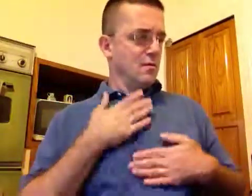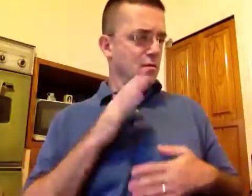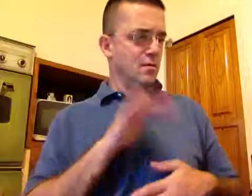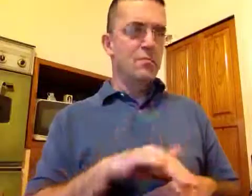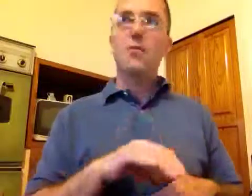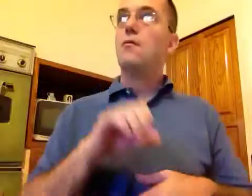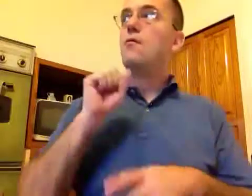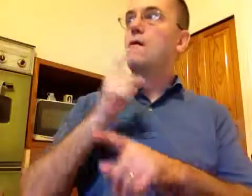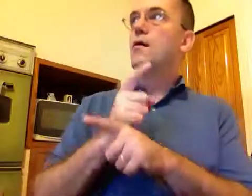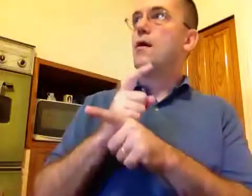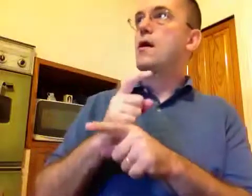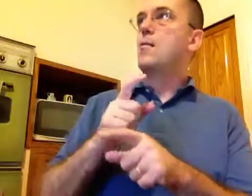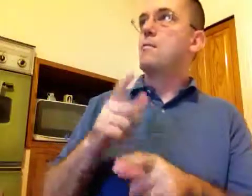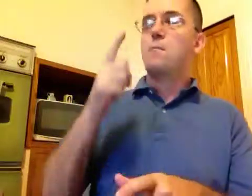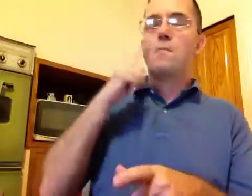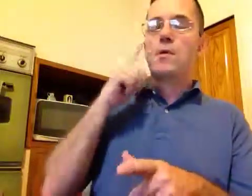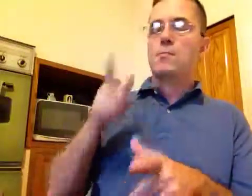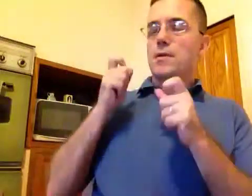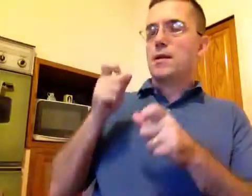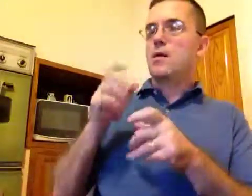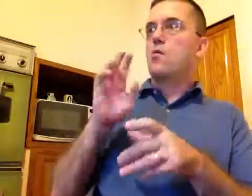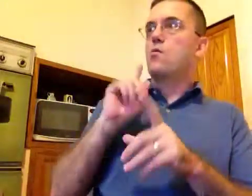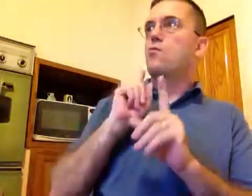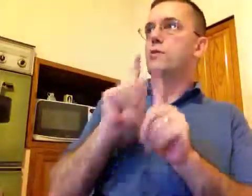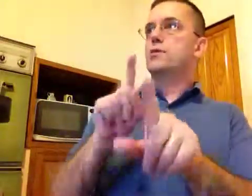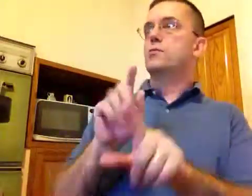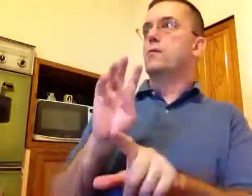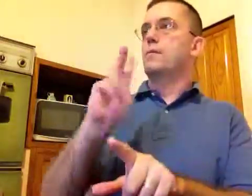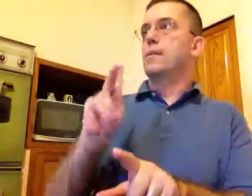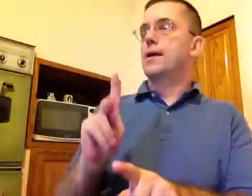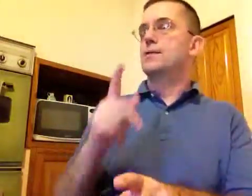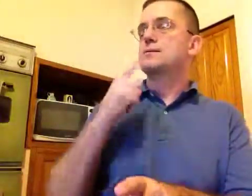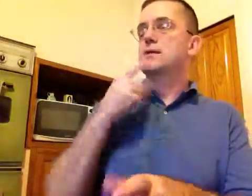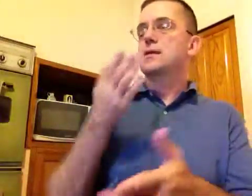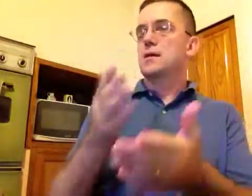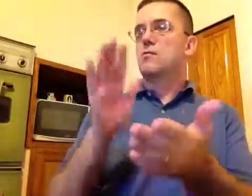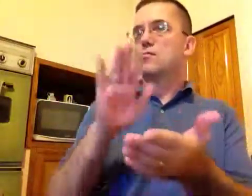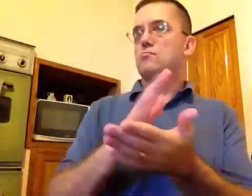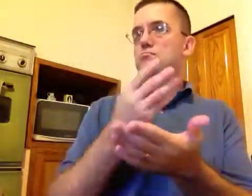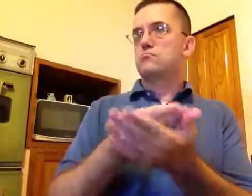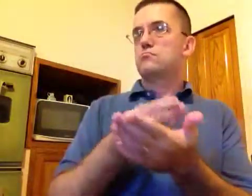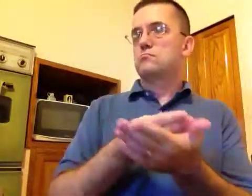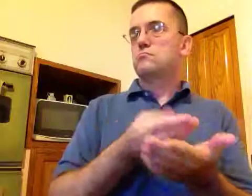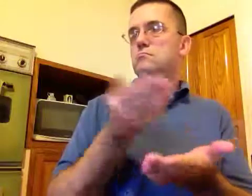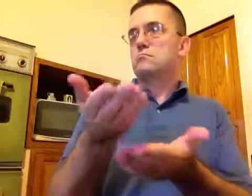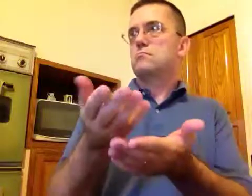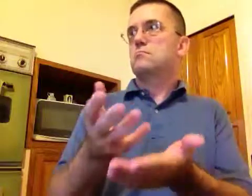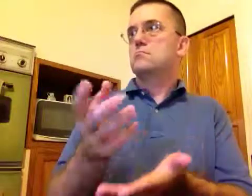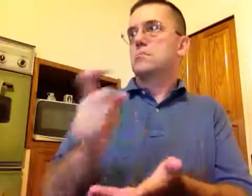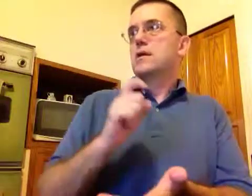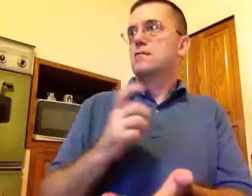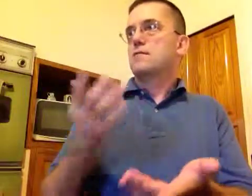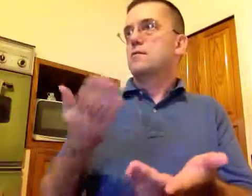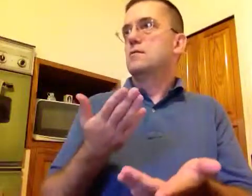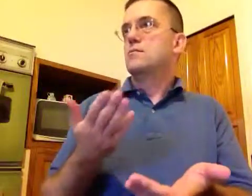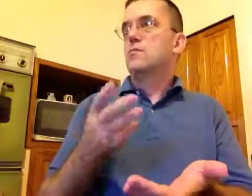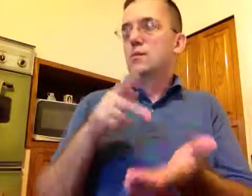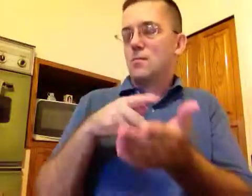initially, immediately. We went to the bank and said, "Here, we're bringing in this money. Give us the, we're paying this thing off." Boom,